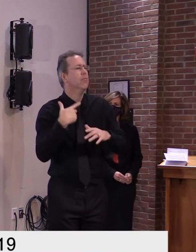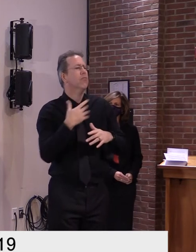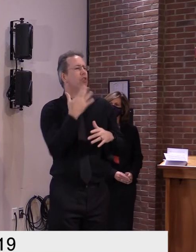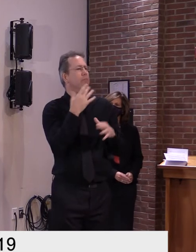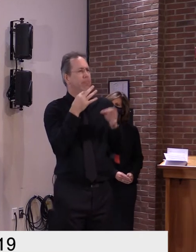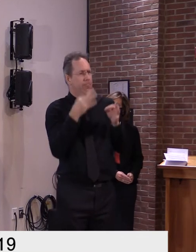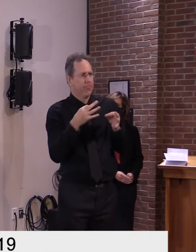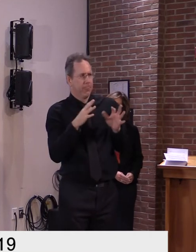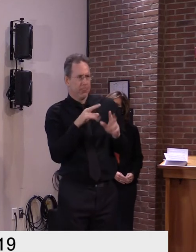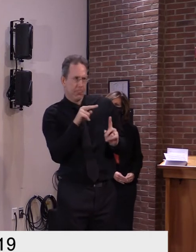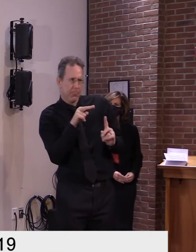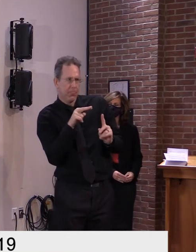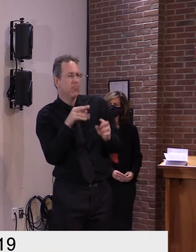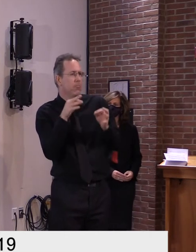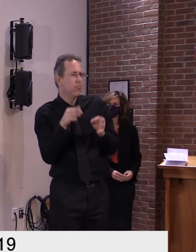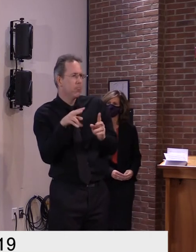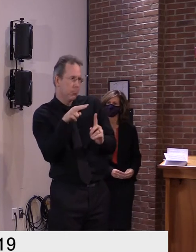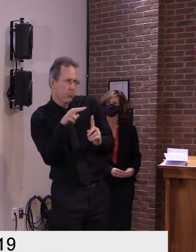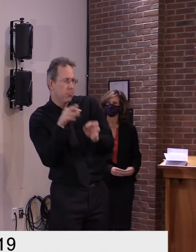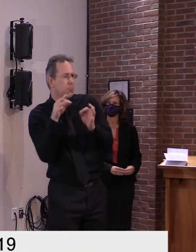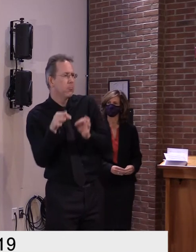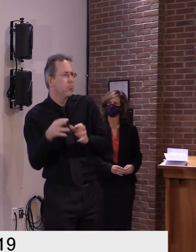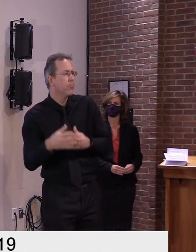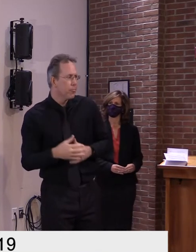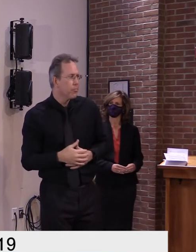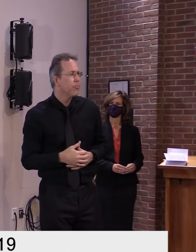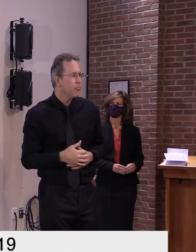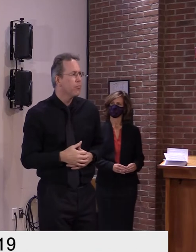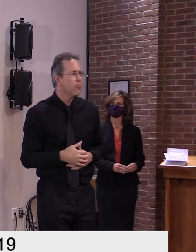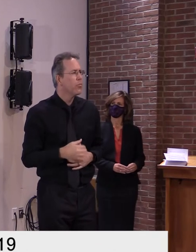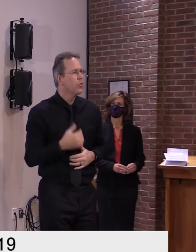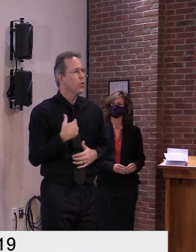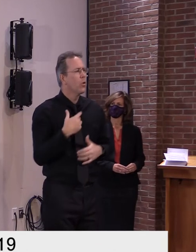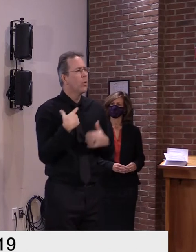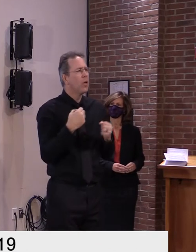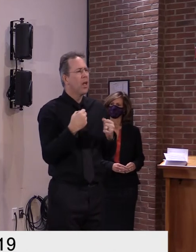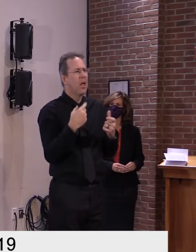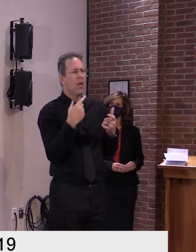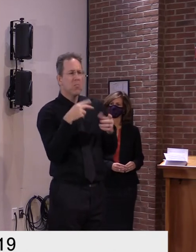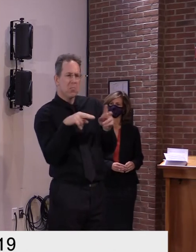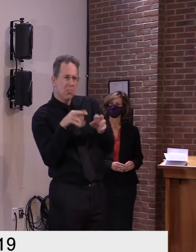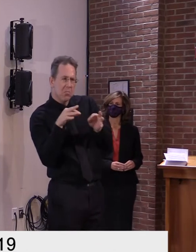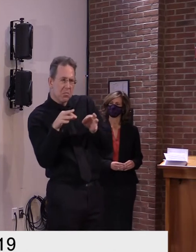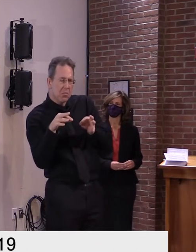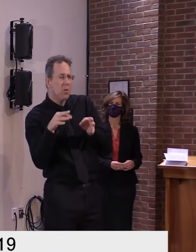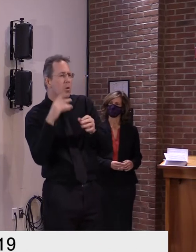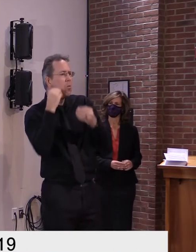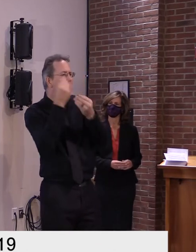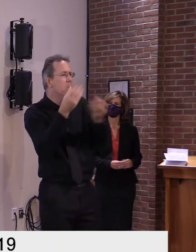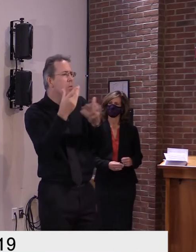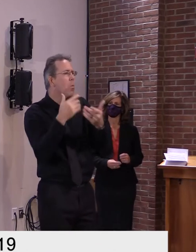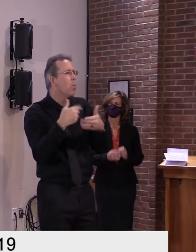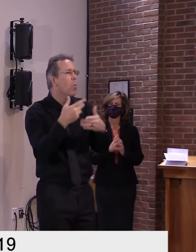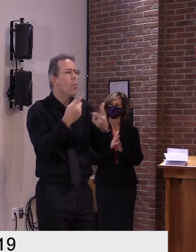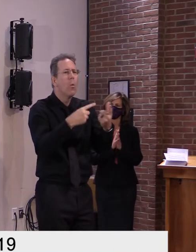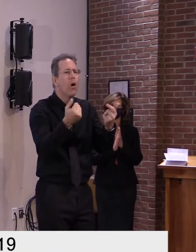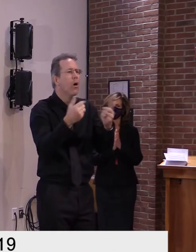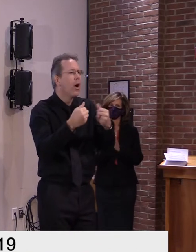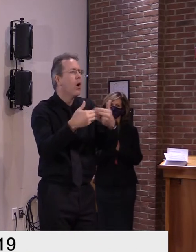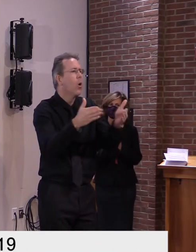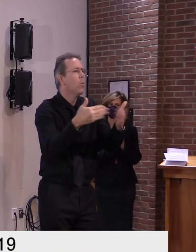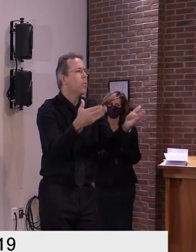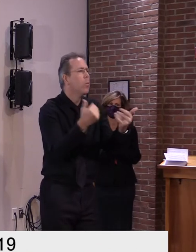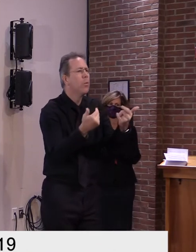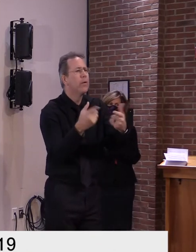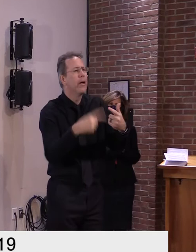we might be able to open things up. And I think we can, as long as we're safe and smart about this, especially with school